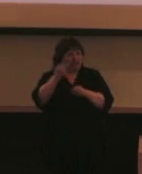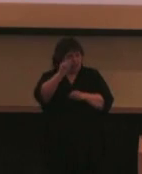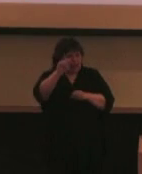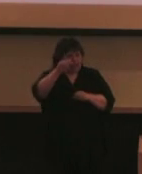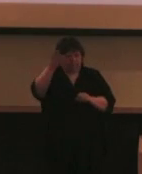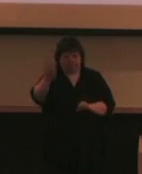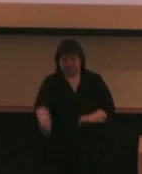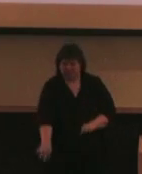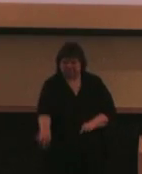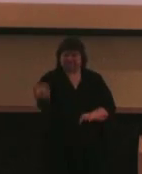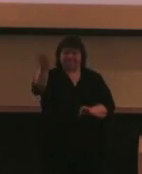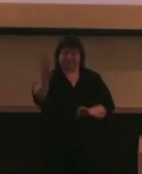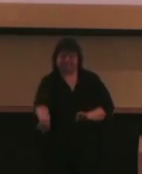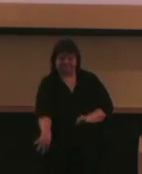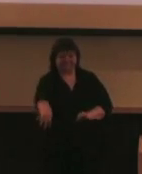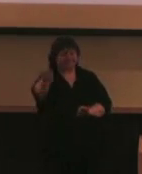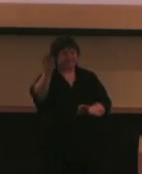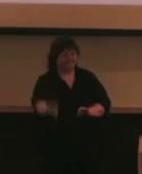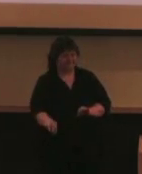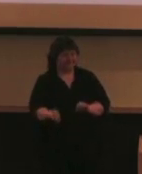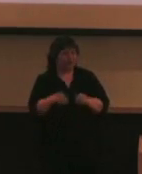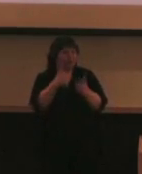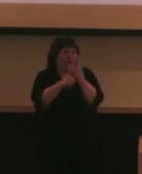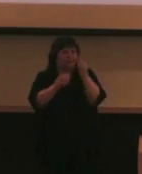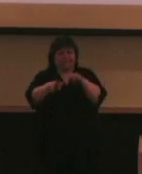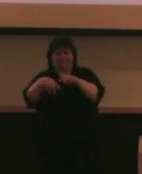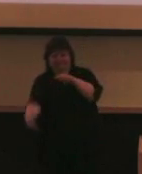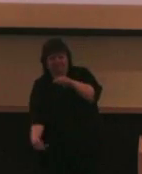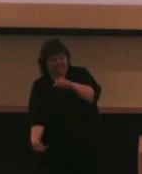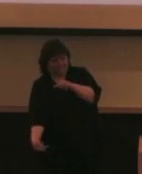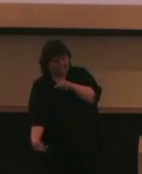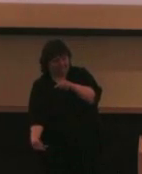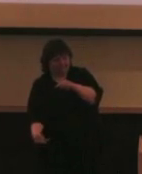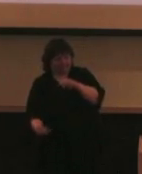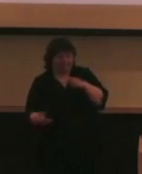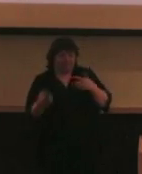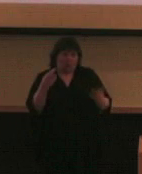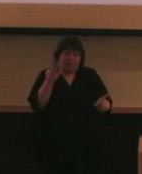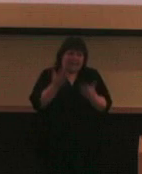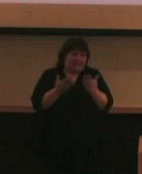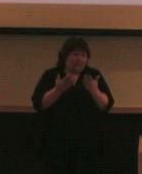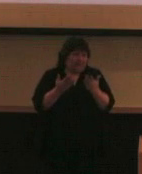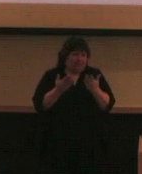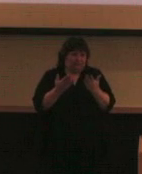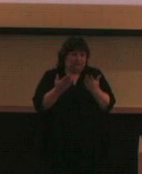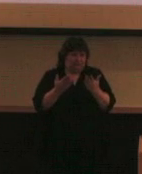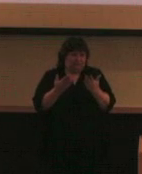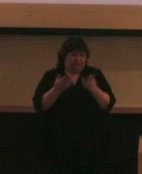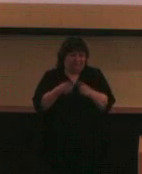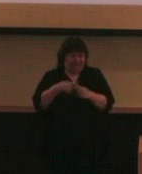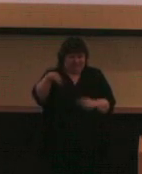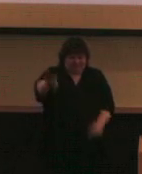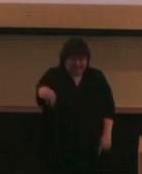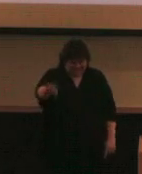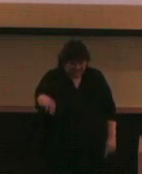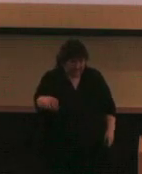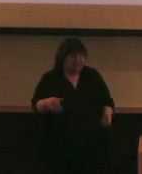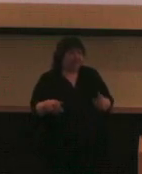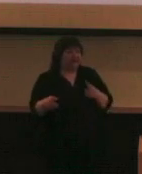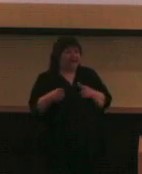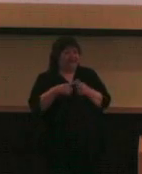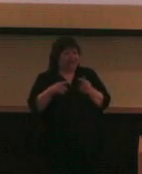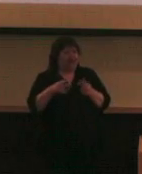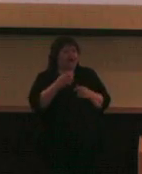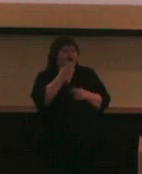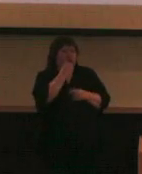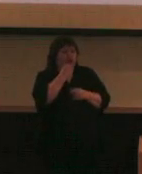then release the defecation into the toilet, and maybe even dump it into the toilet to at least get rid of the rest of it, and then